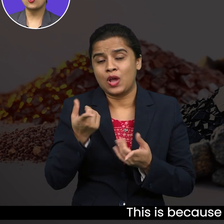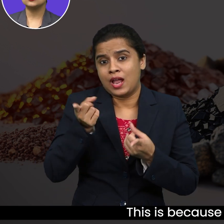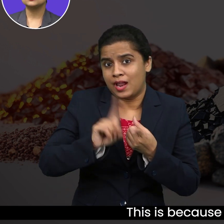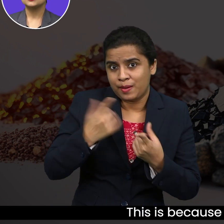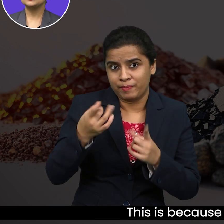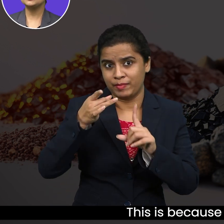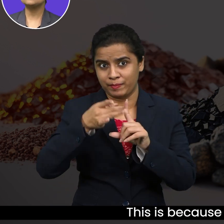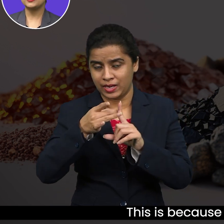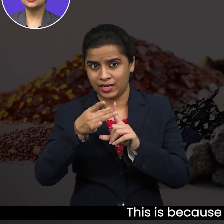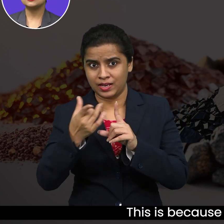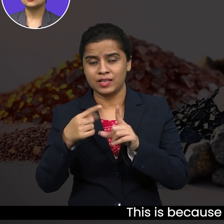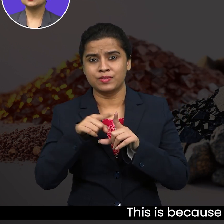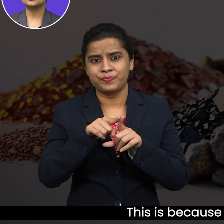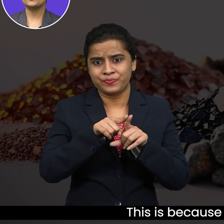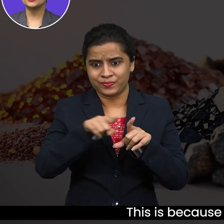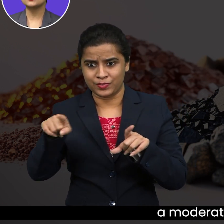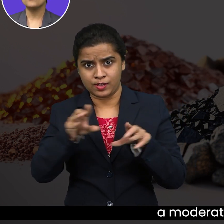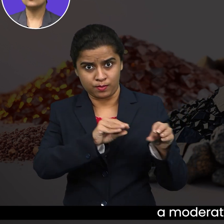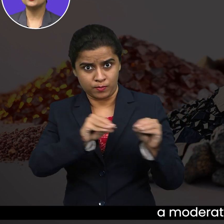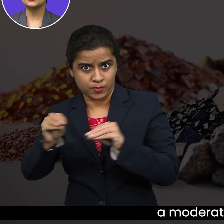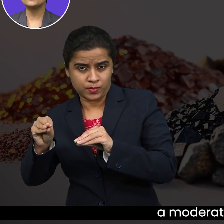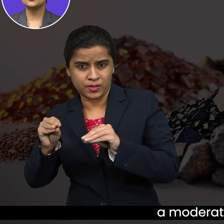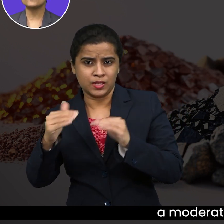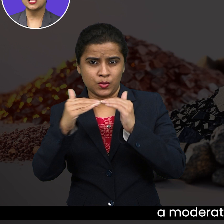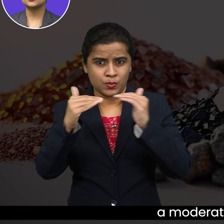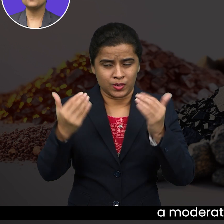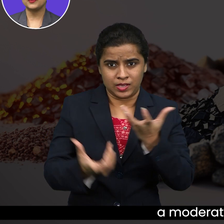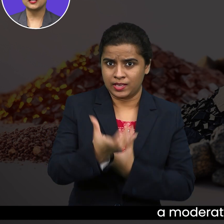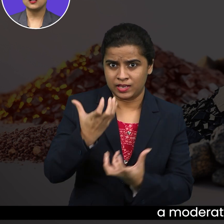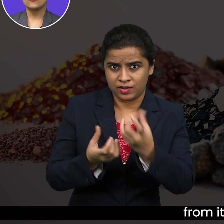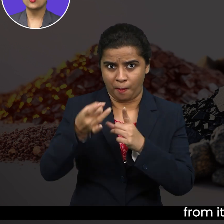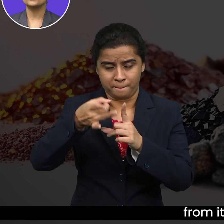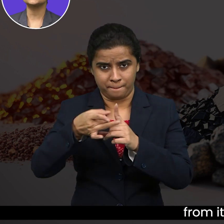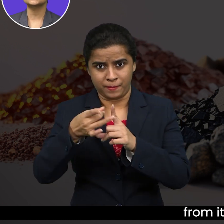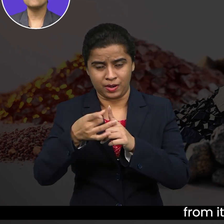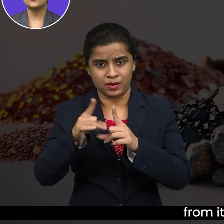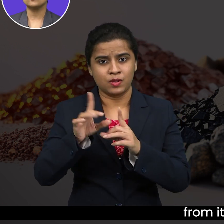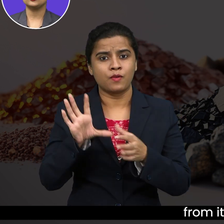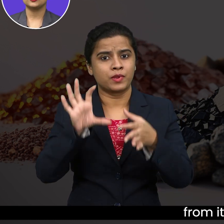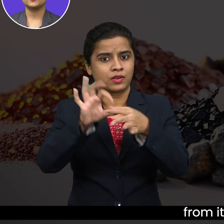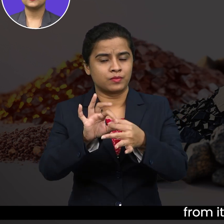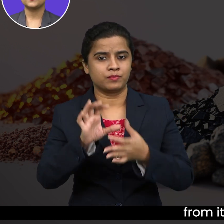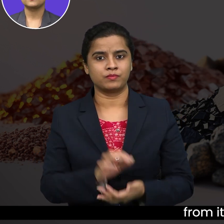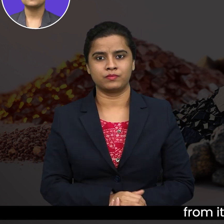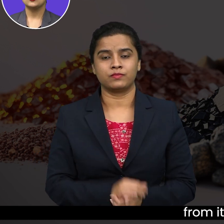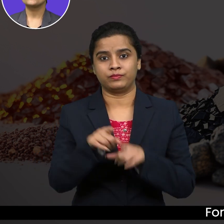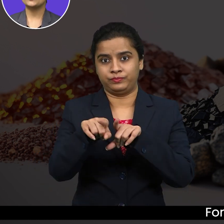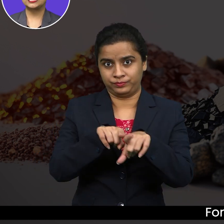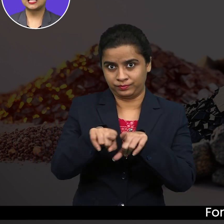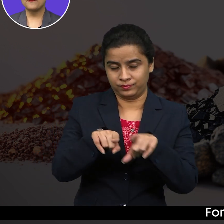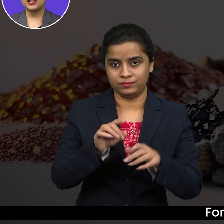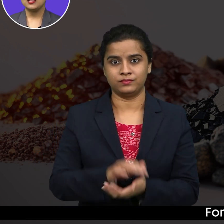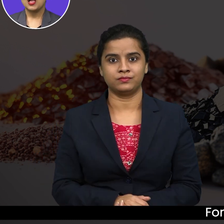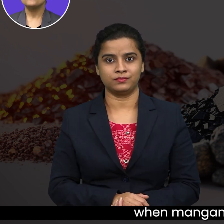is because these metals displace a moderately reactive metal from its compound.